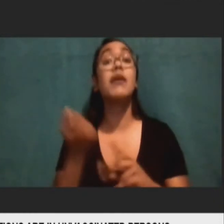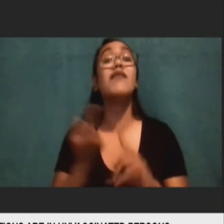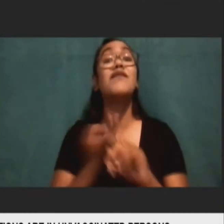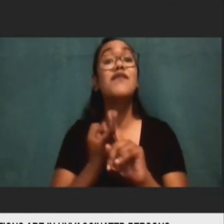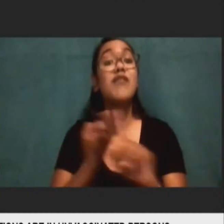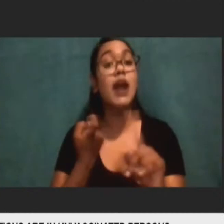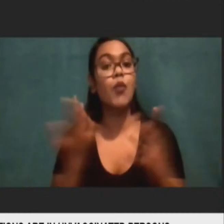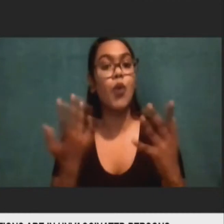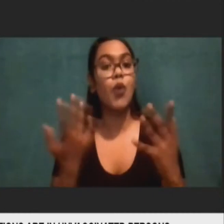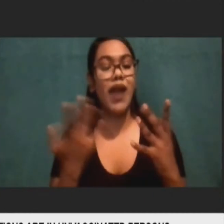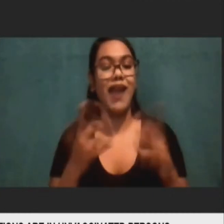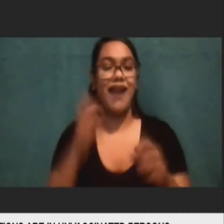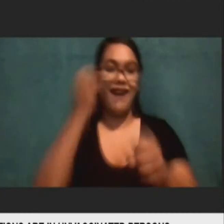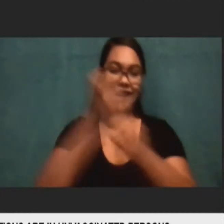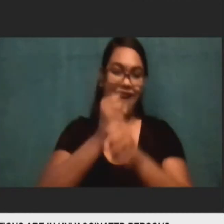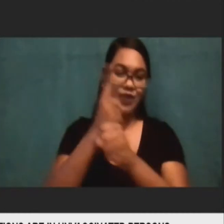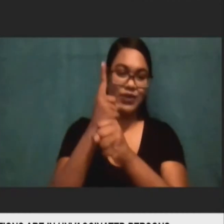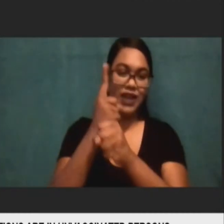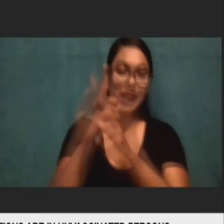are aware of